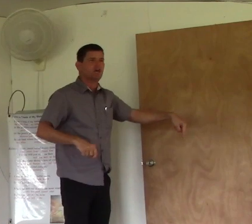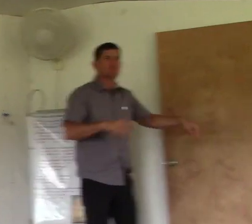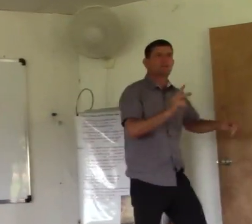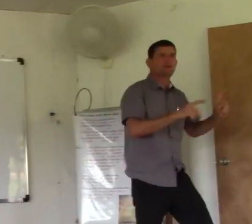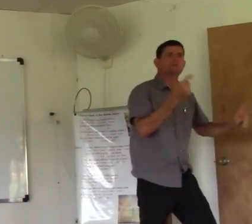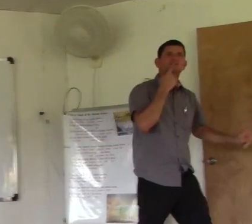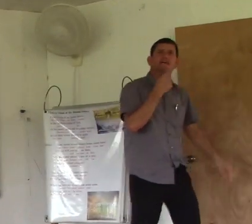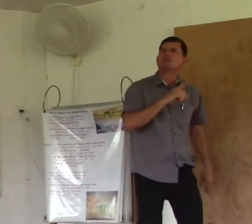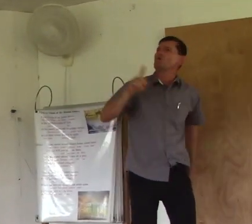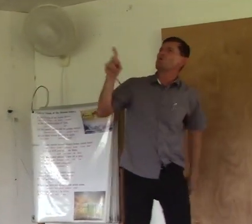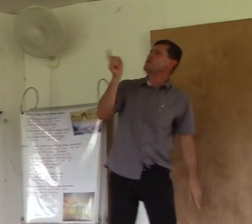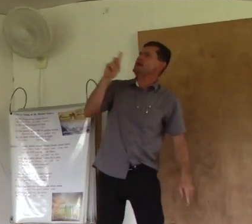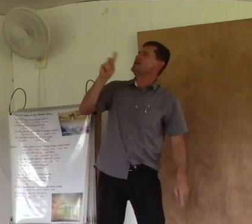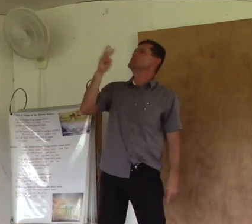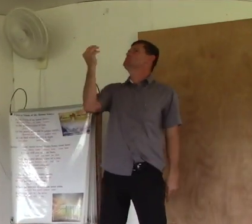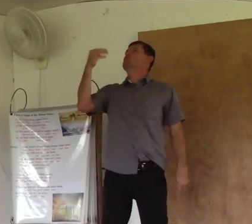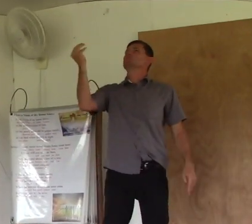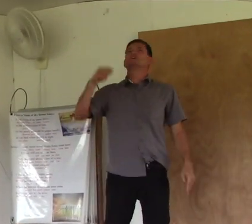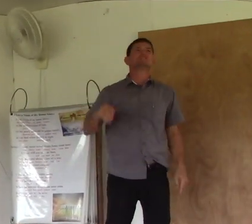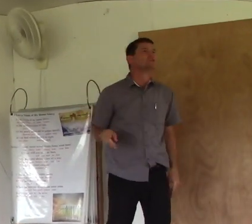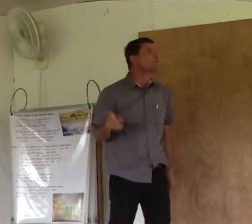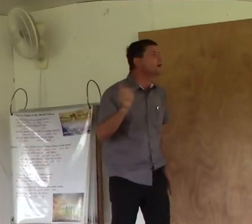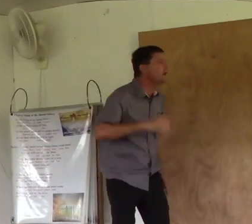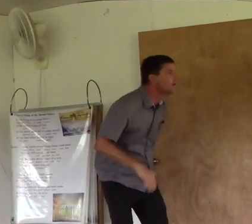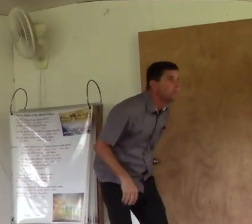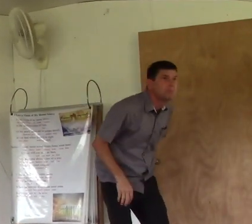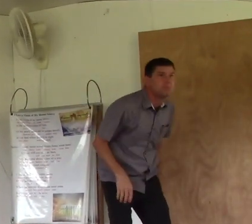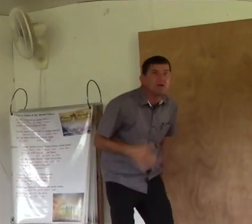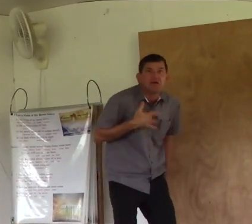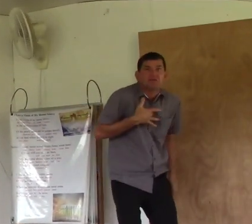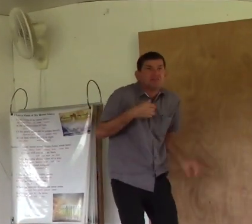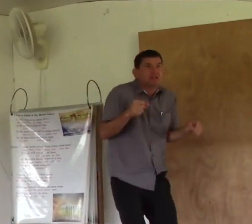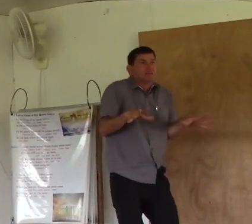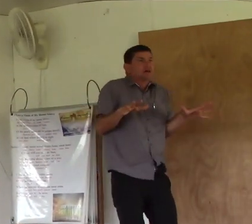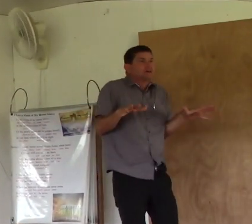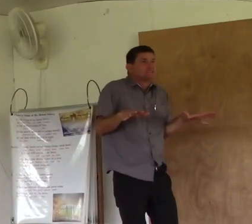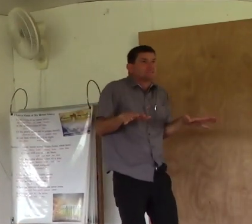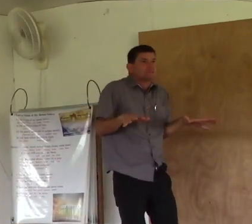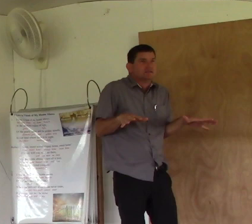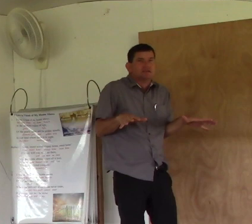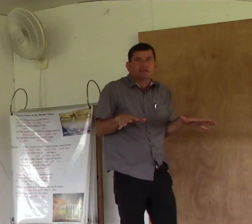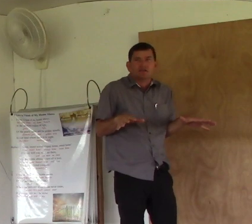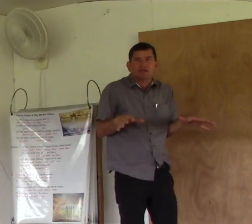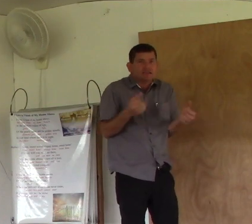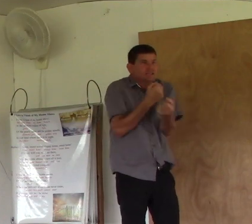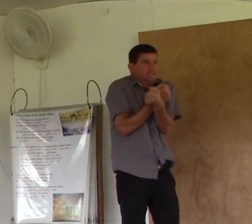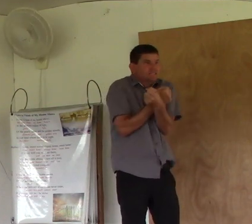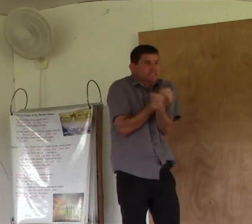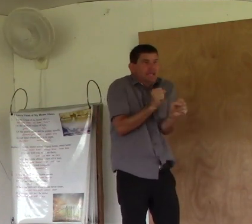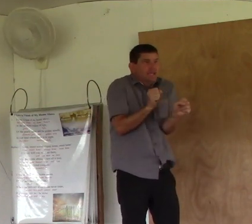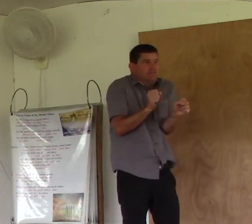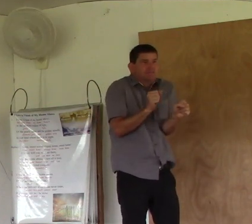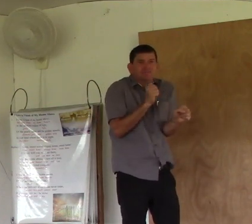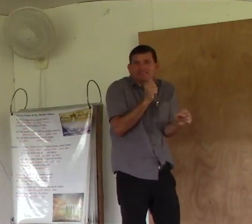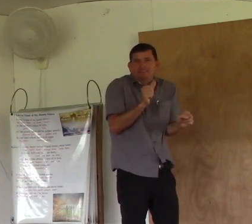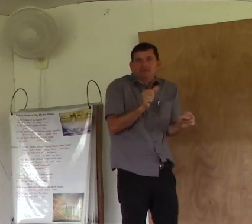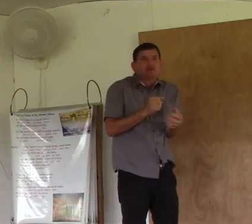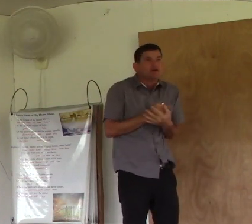the people said, "Where is Moses? Where? Held lost. Saved." They were